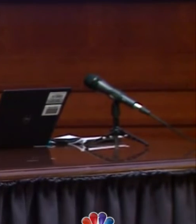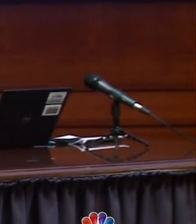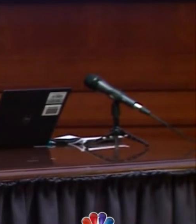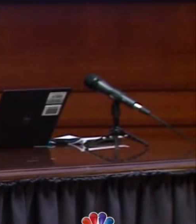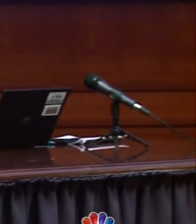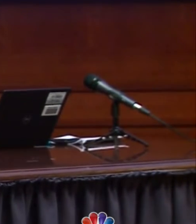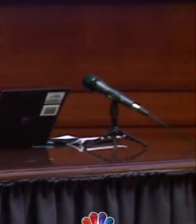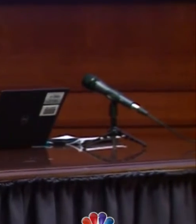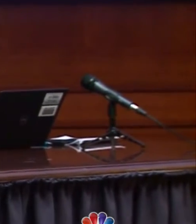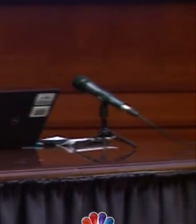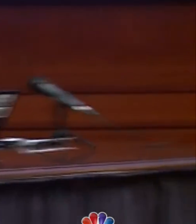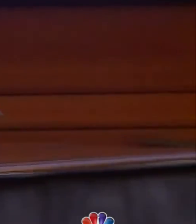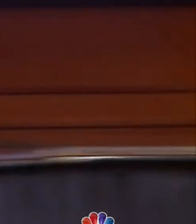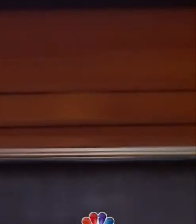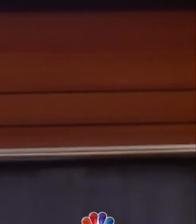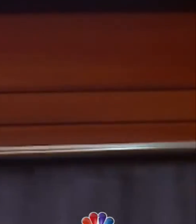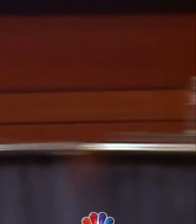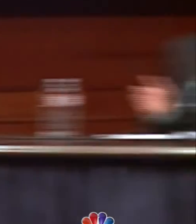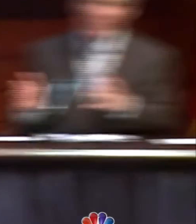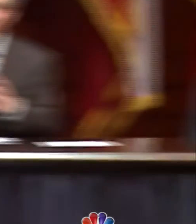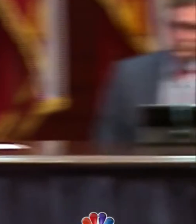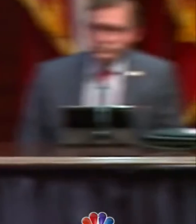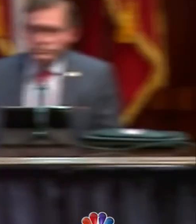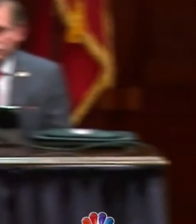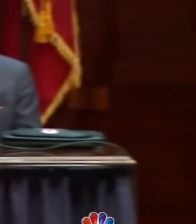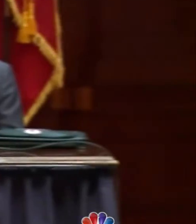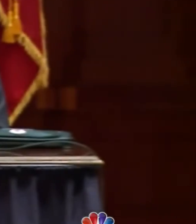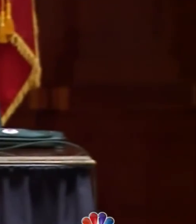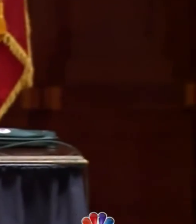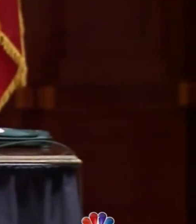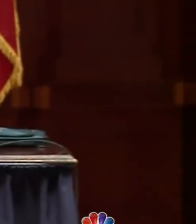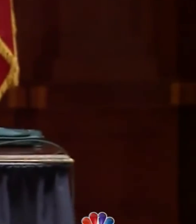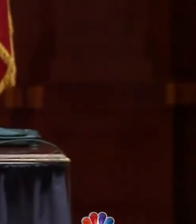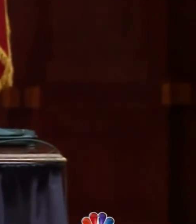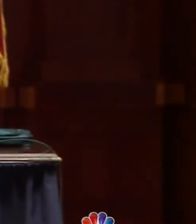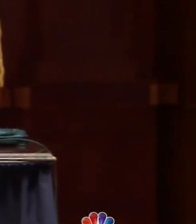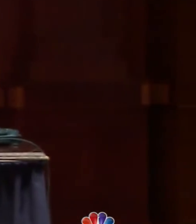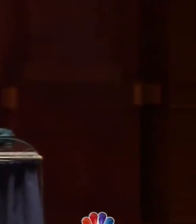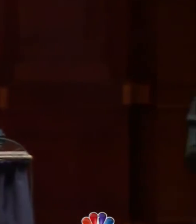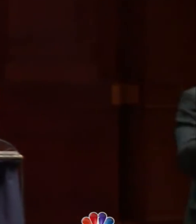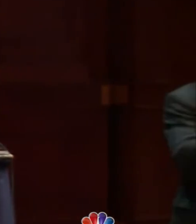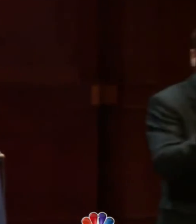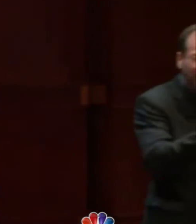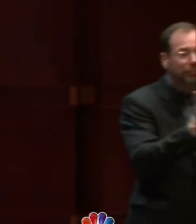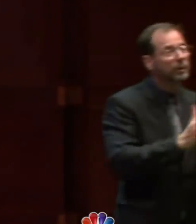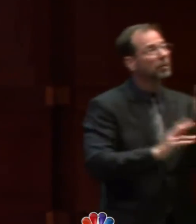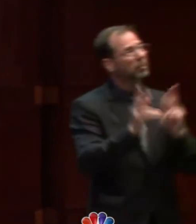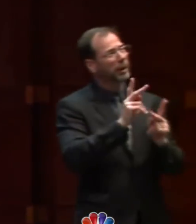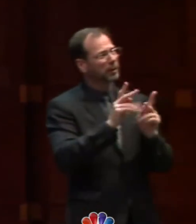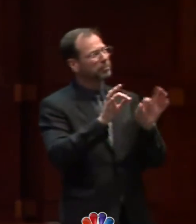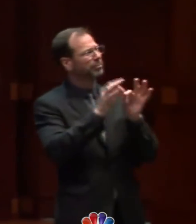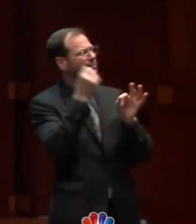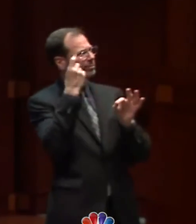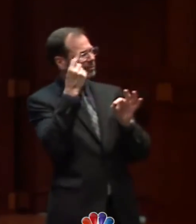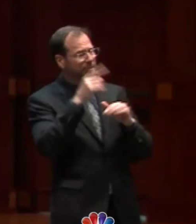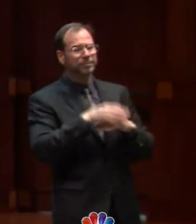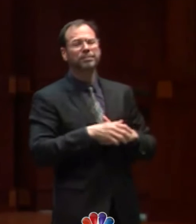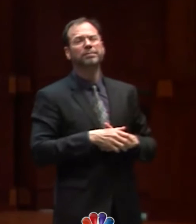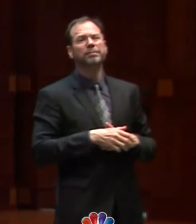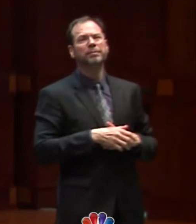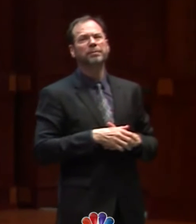The volunteers are a tremendous source, and there have been so many people volunteer their services. And some of these people understand this, and that is